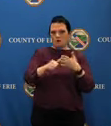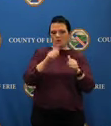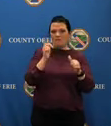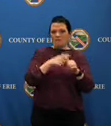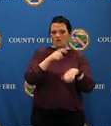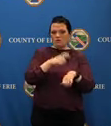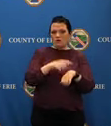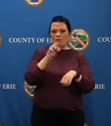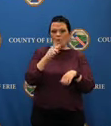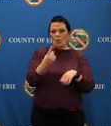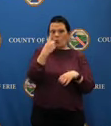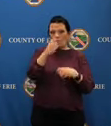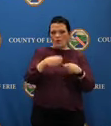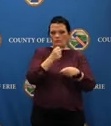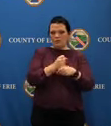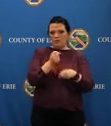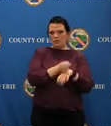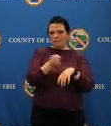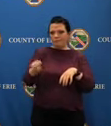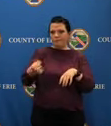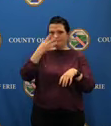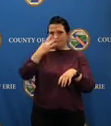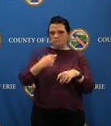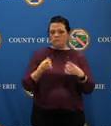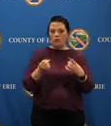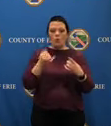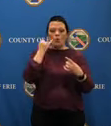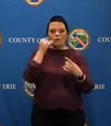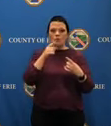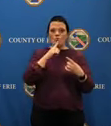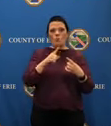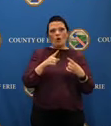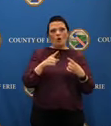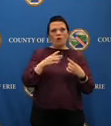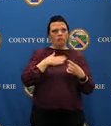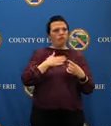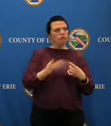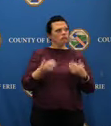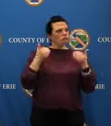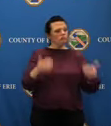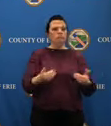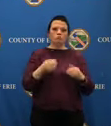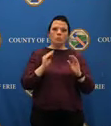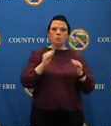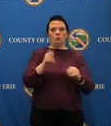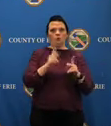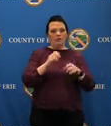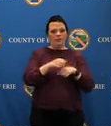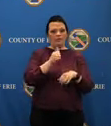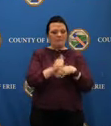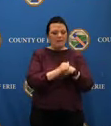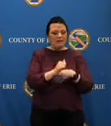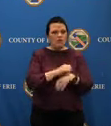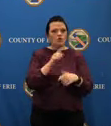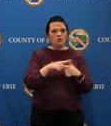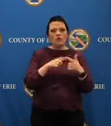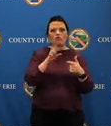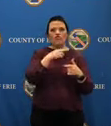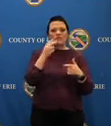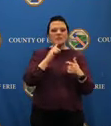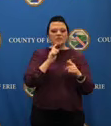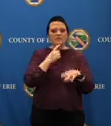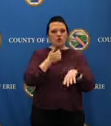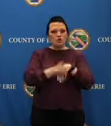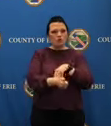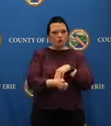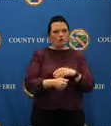or year in imprisonment. So if you are willfully putting people in danger, you are really at risk of a potential serious